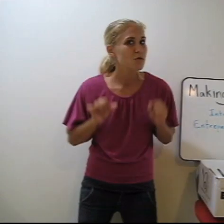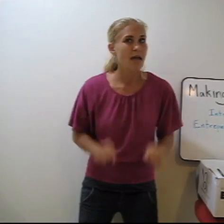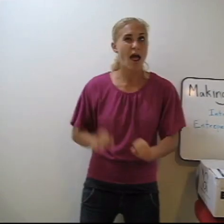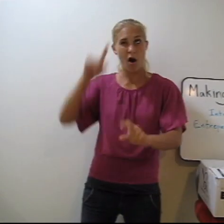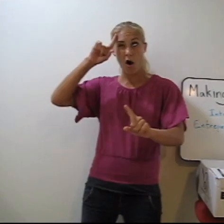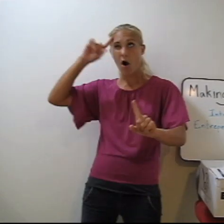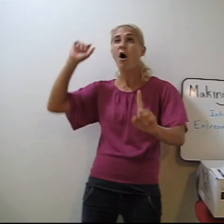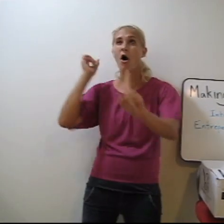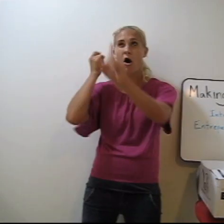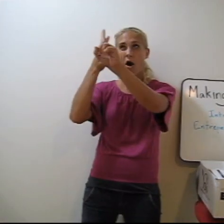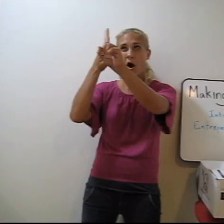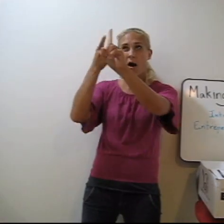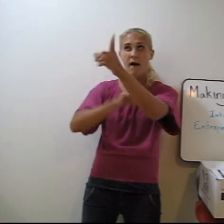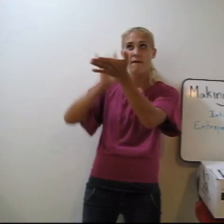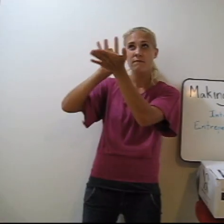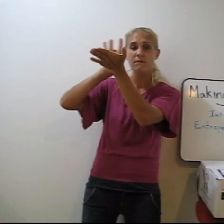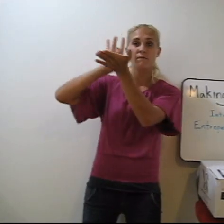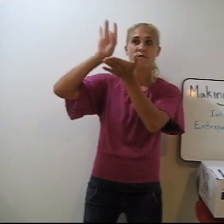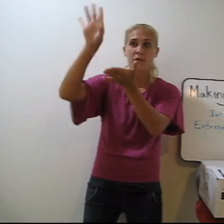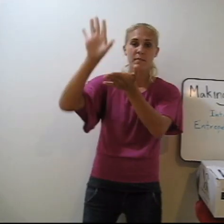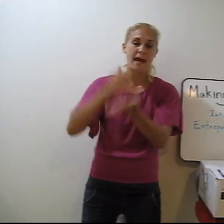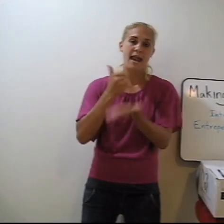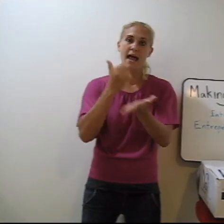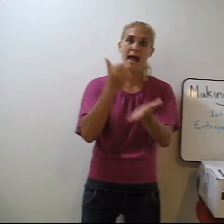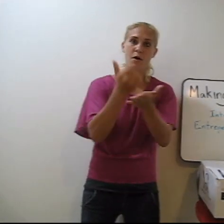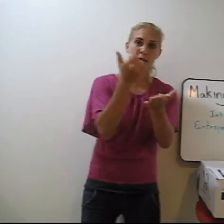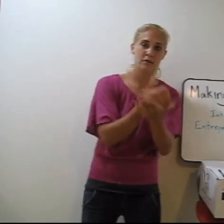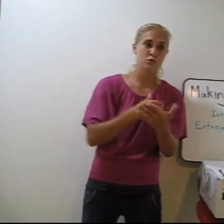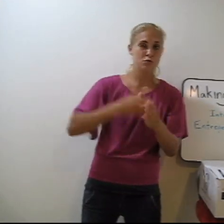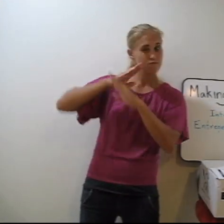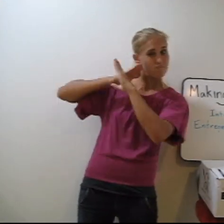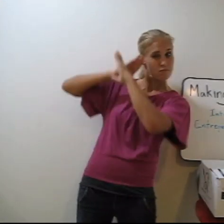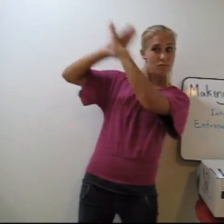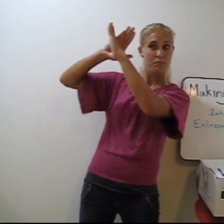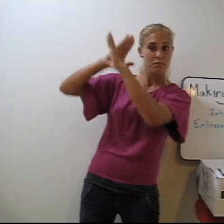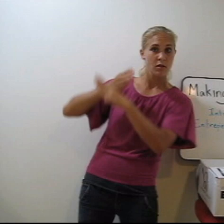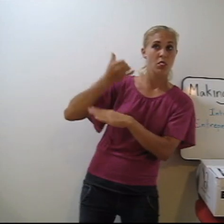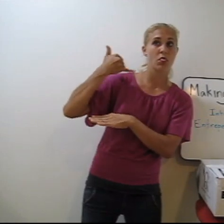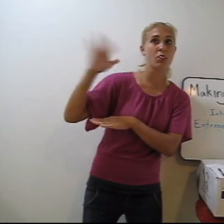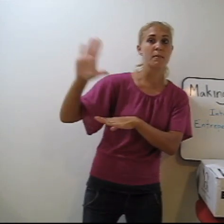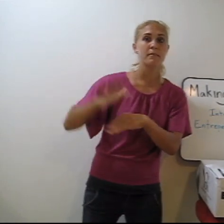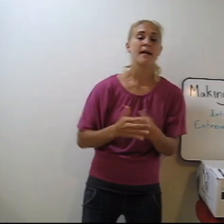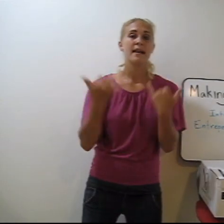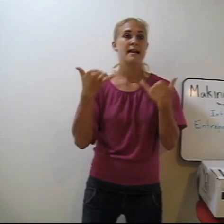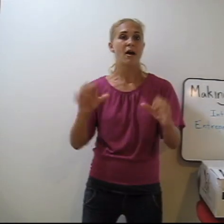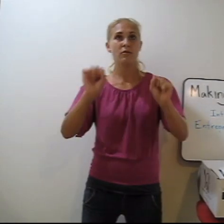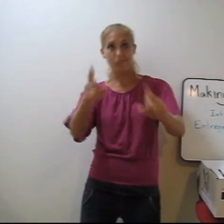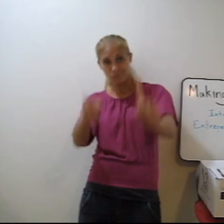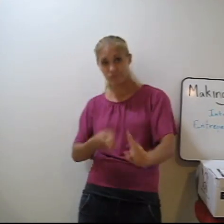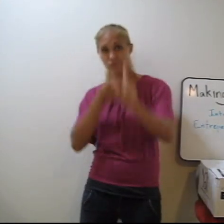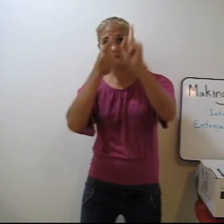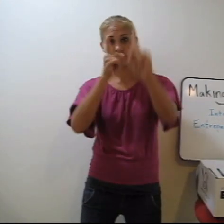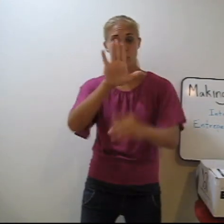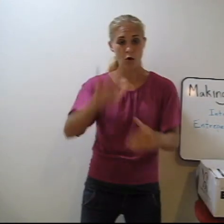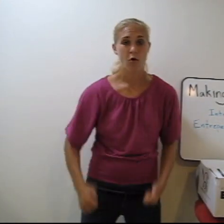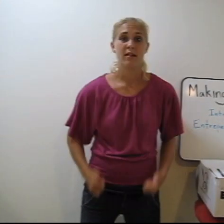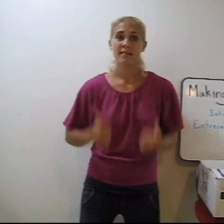mind and keep it from sidelining you and the bigger dreams and goals that you have for your life. Take comfort in knowing this.